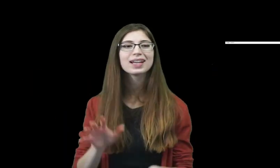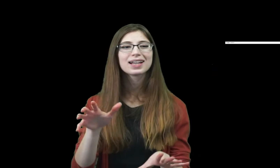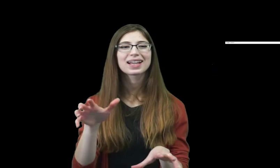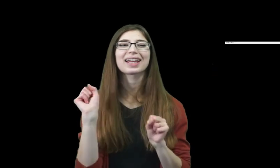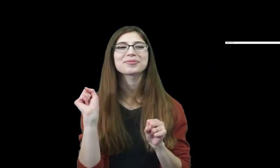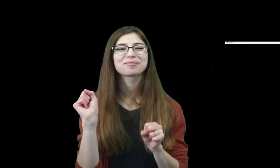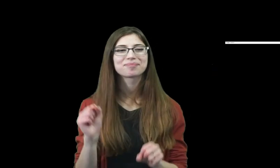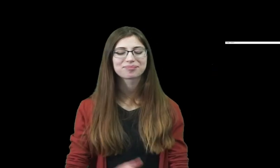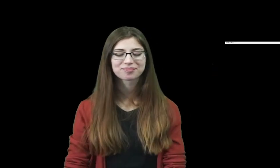Get.